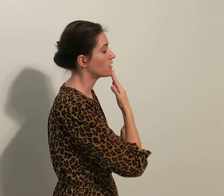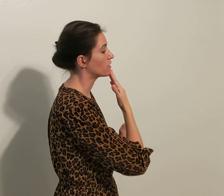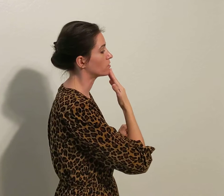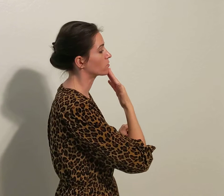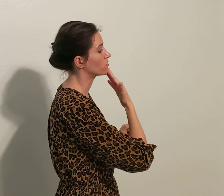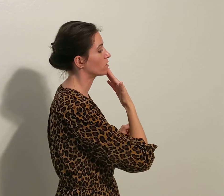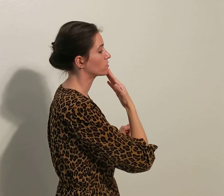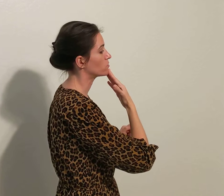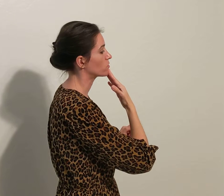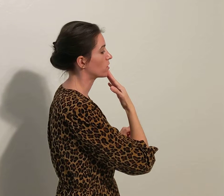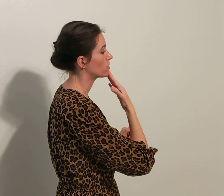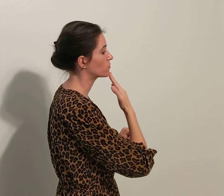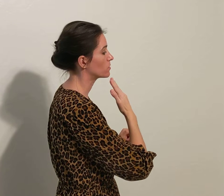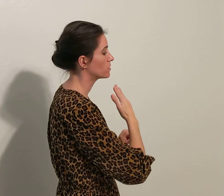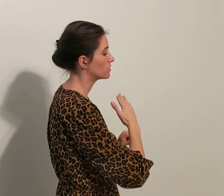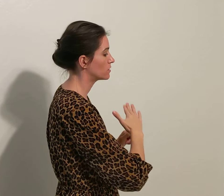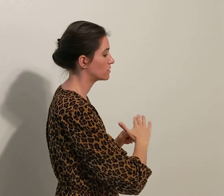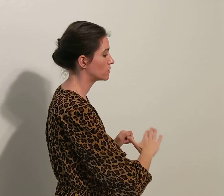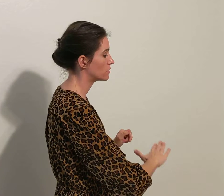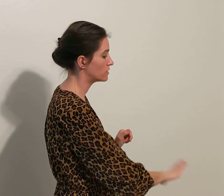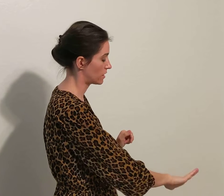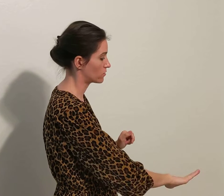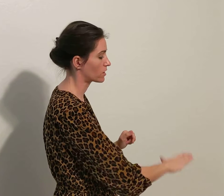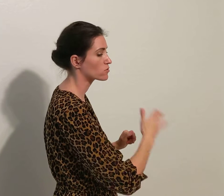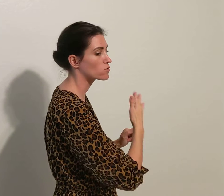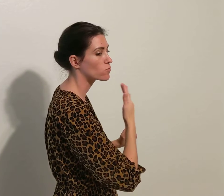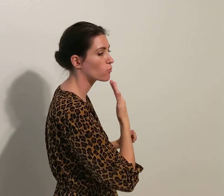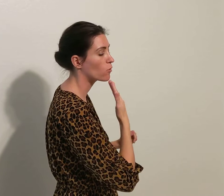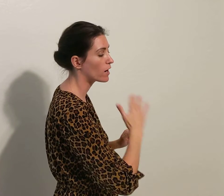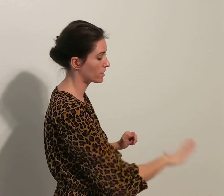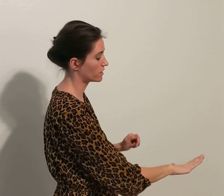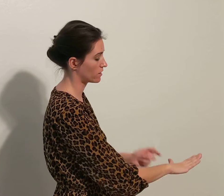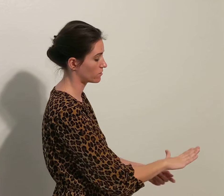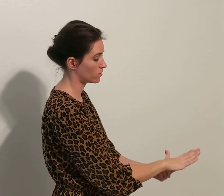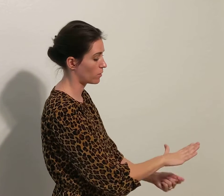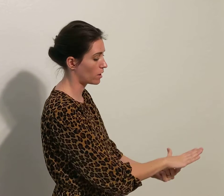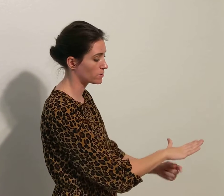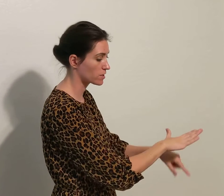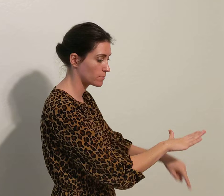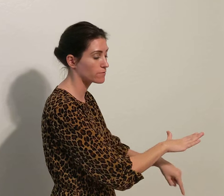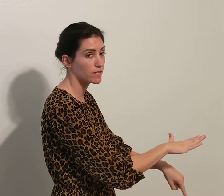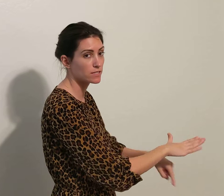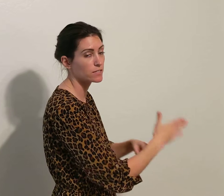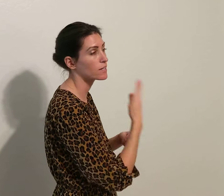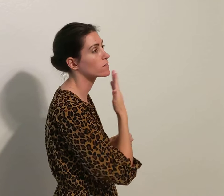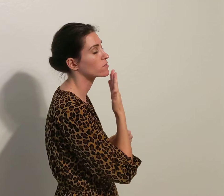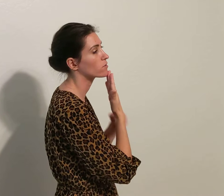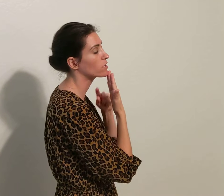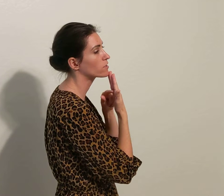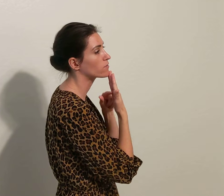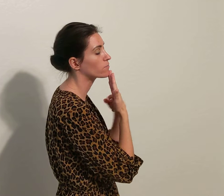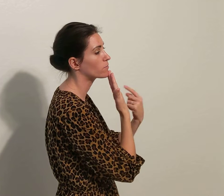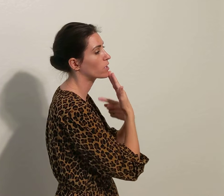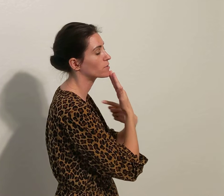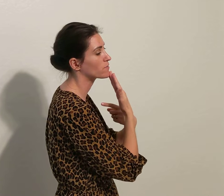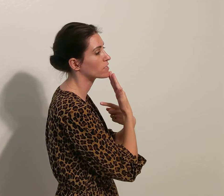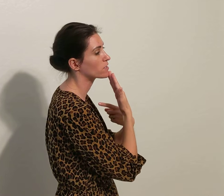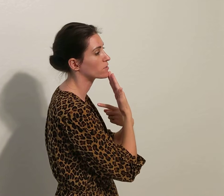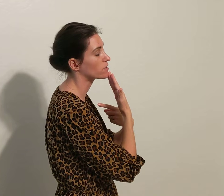And you're going to come down, like you're swatting it down. Now your palm is going to be facing down. So here your palm is facing